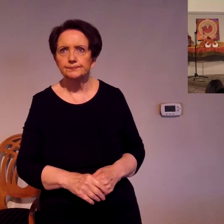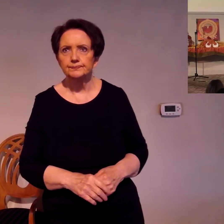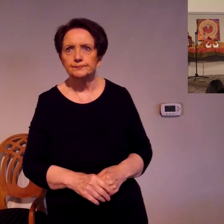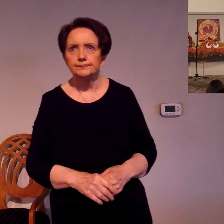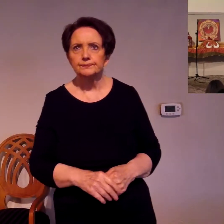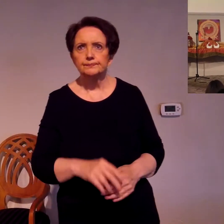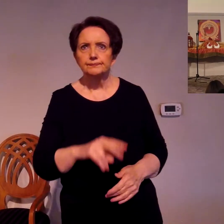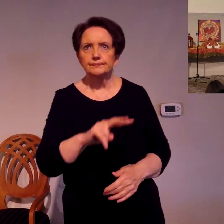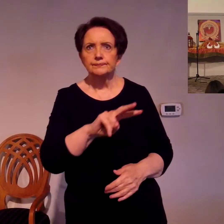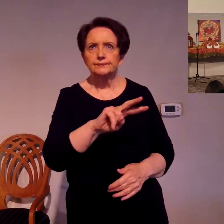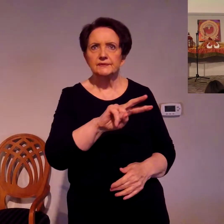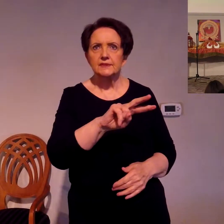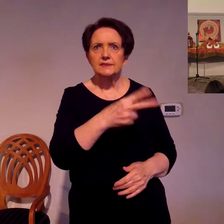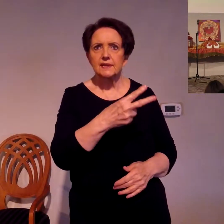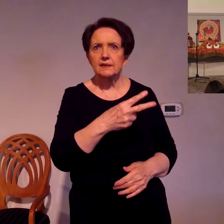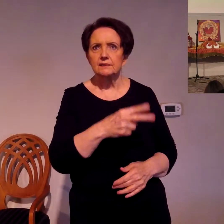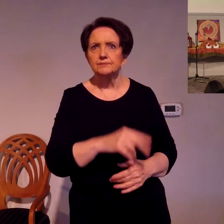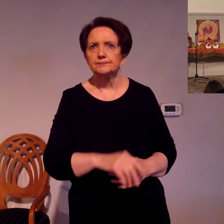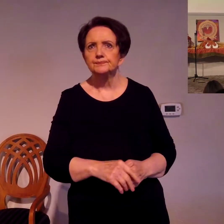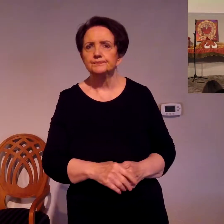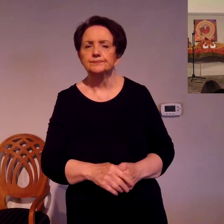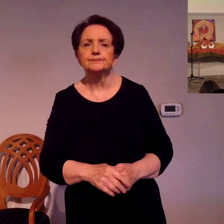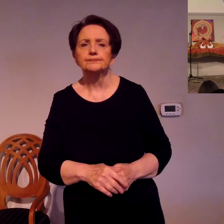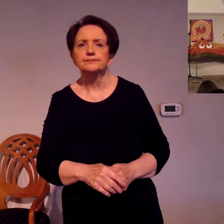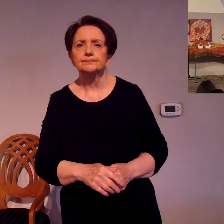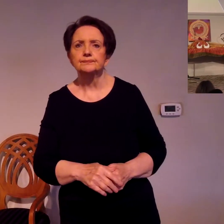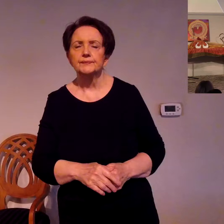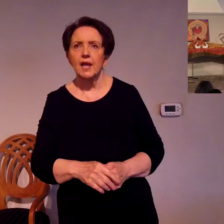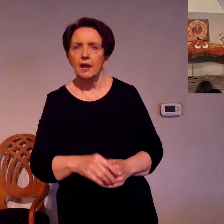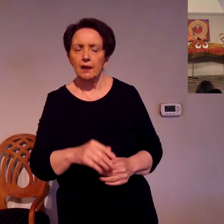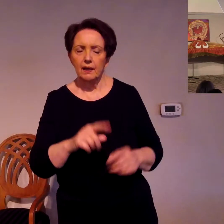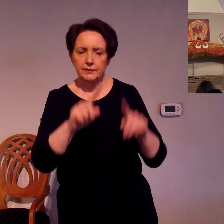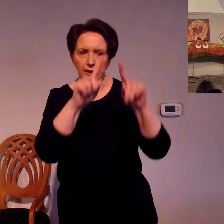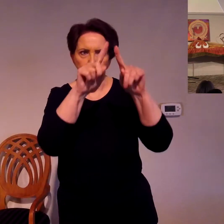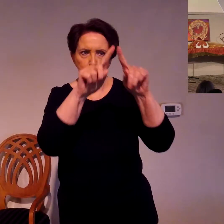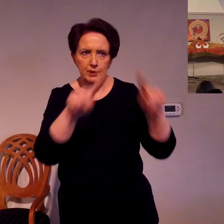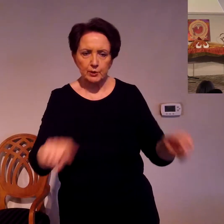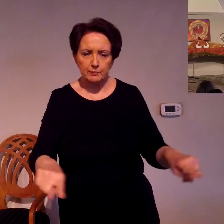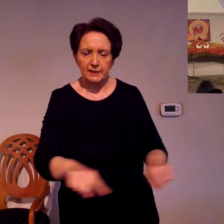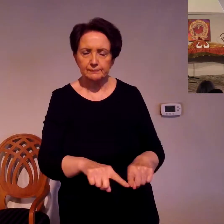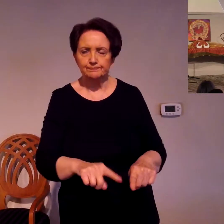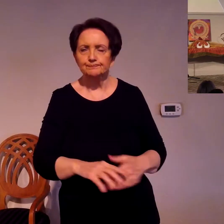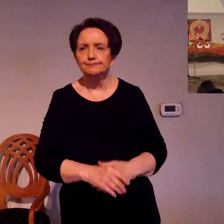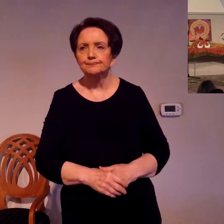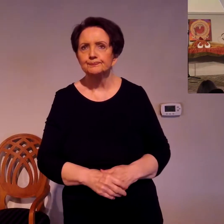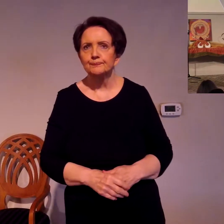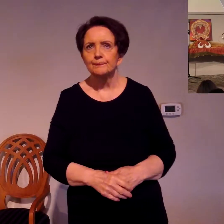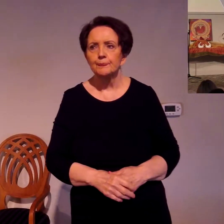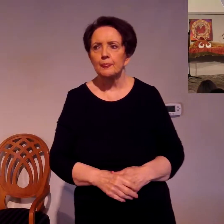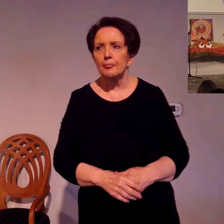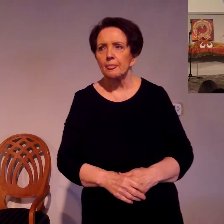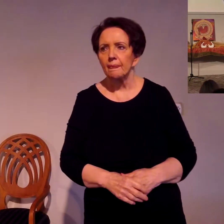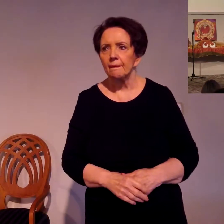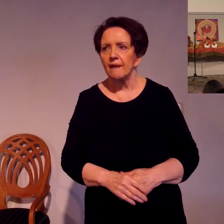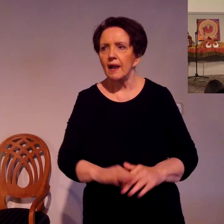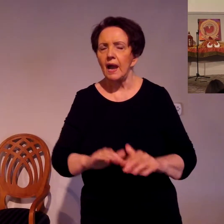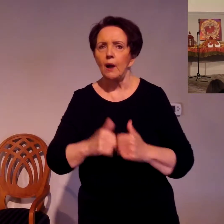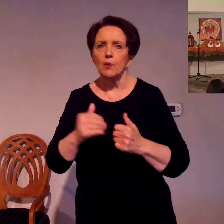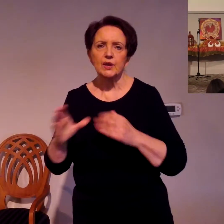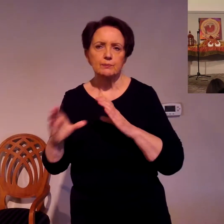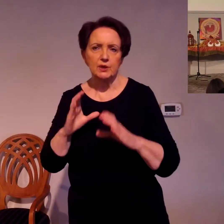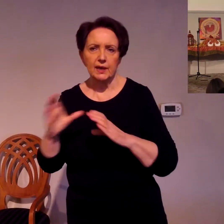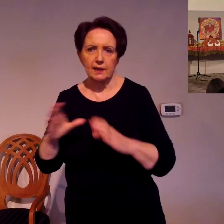second thing is a whole nother fabulous little pyramid. This is about how we communicate.